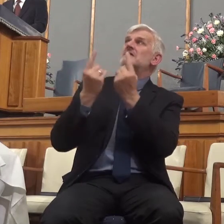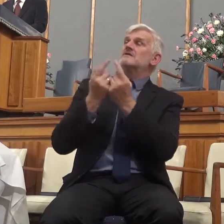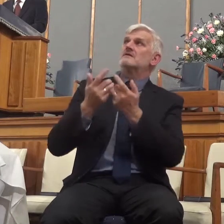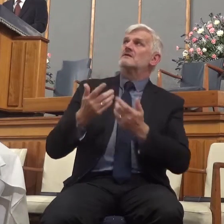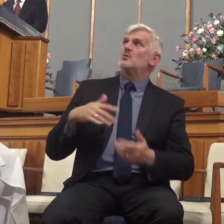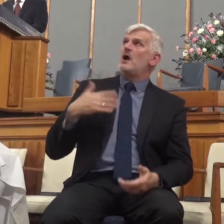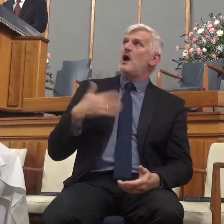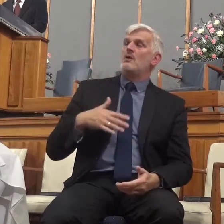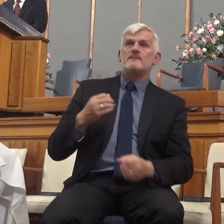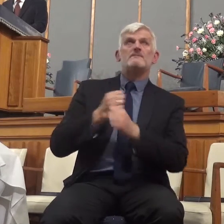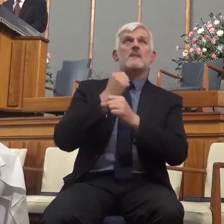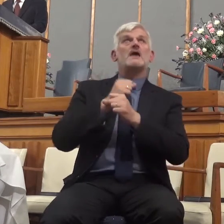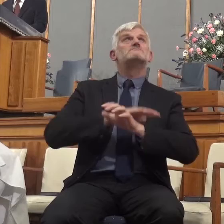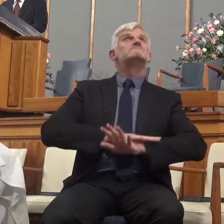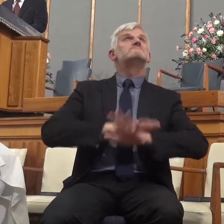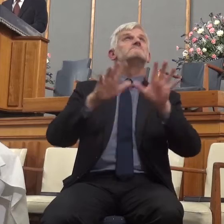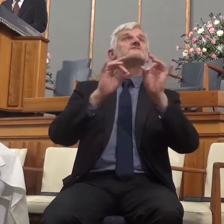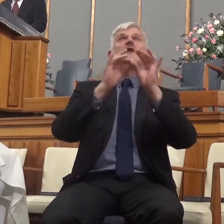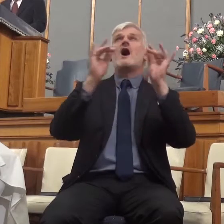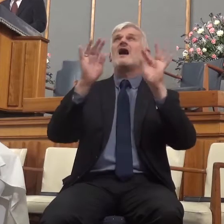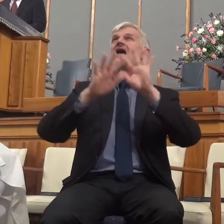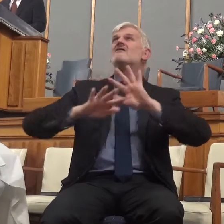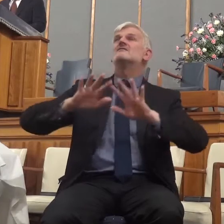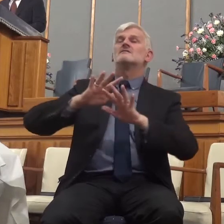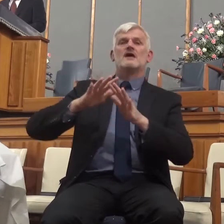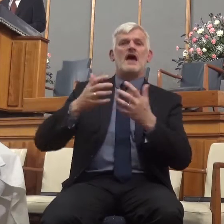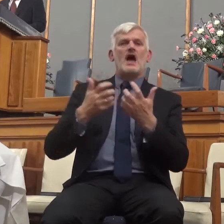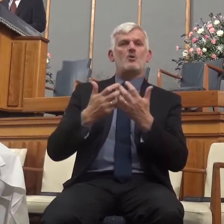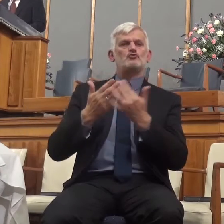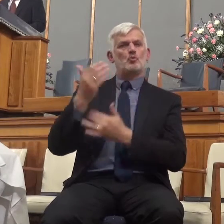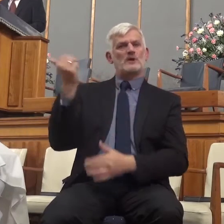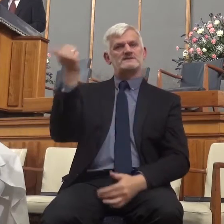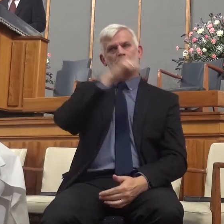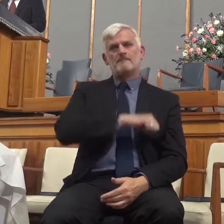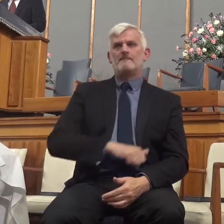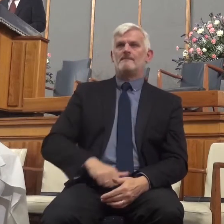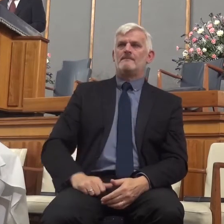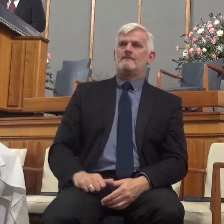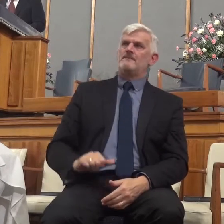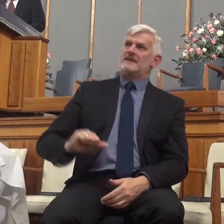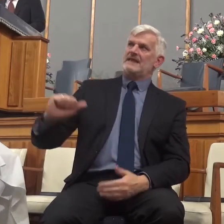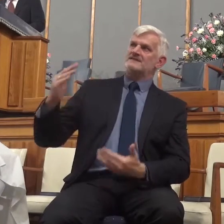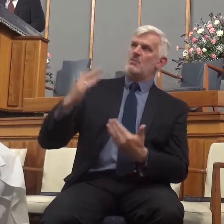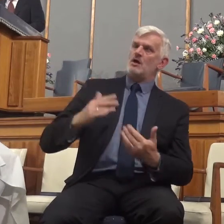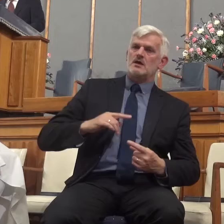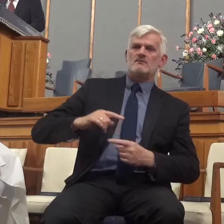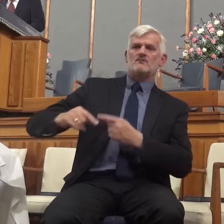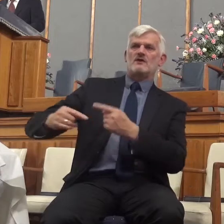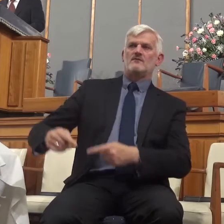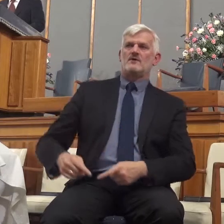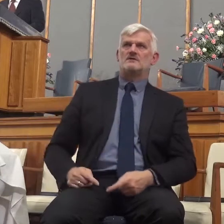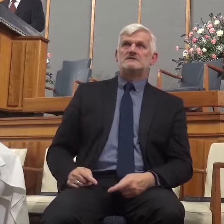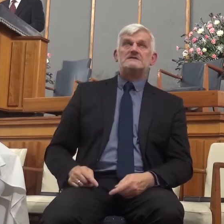by wisdom made the heavens, for his mercy endureth forever. It's time to go to